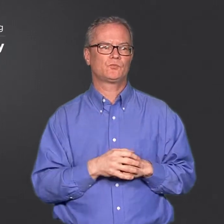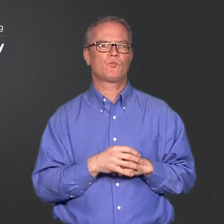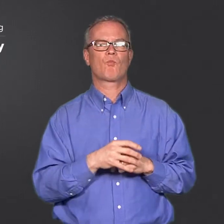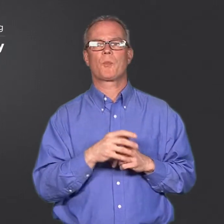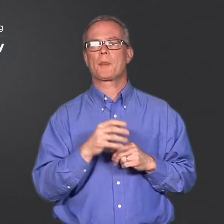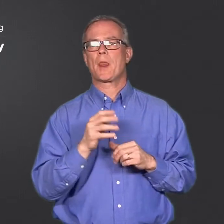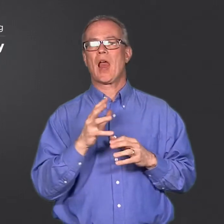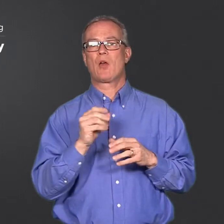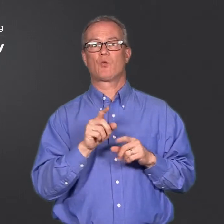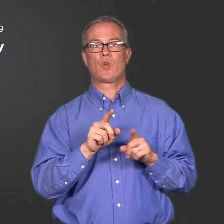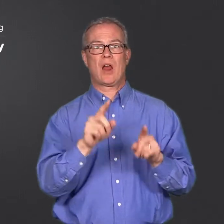work.